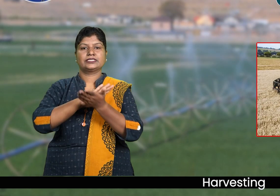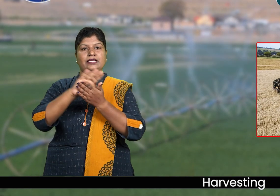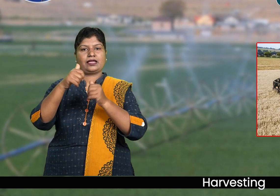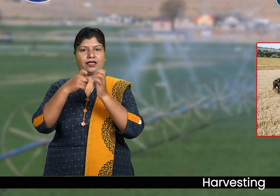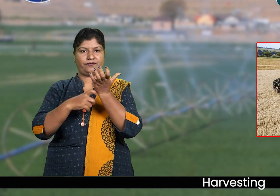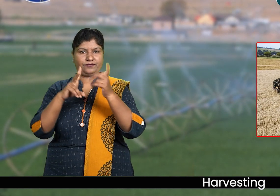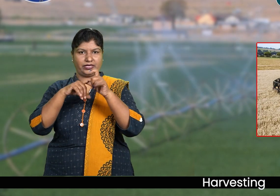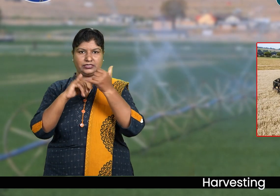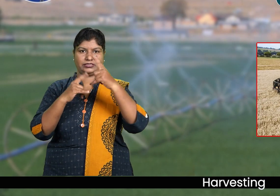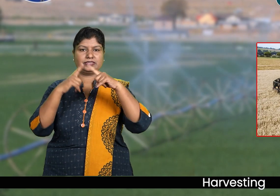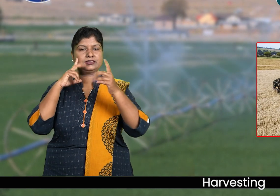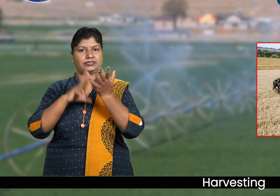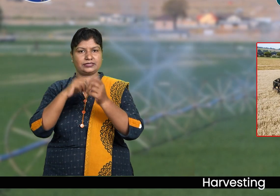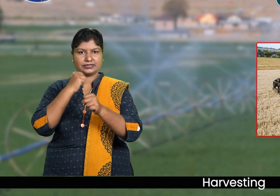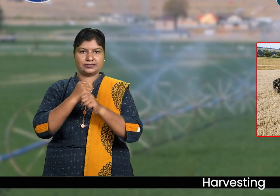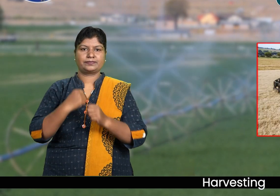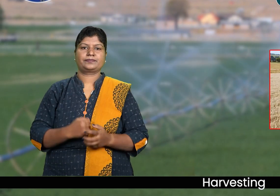harvesting,